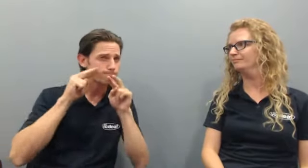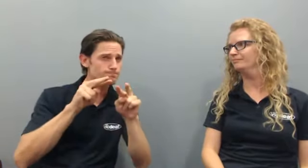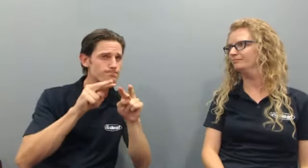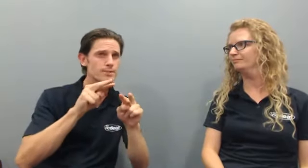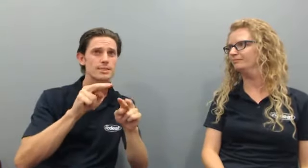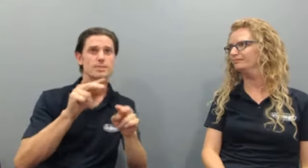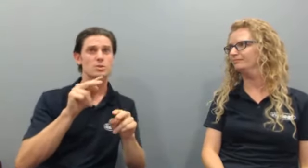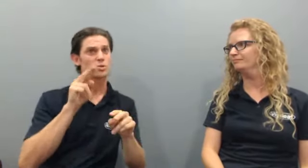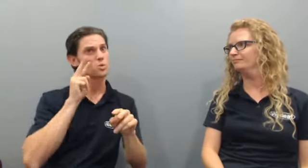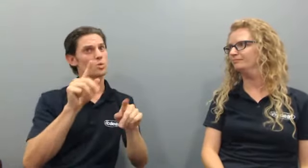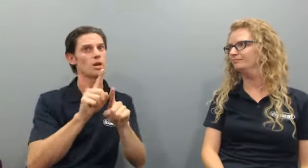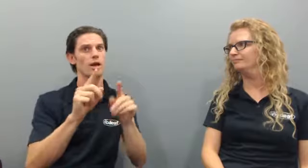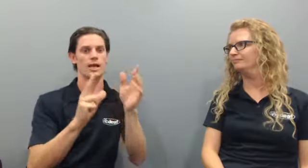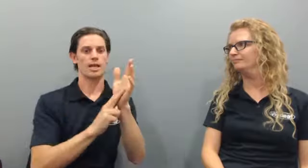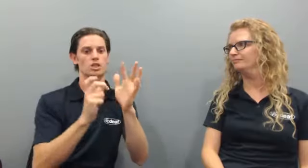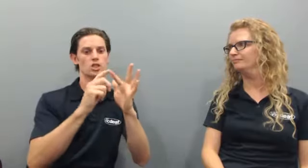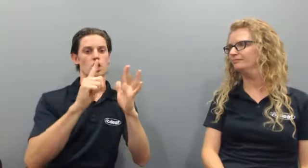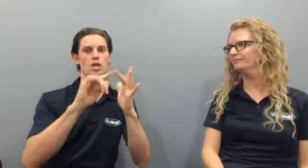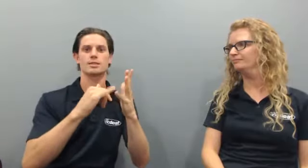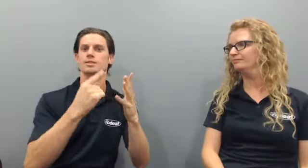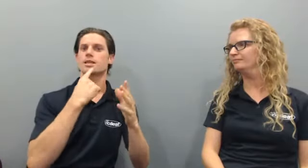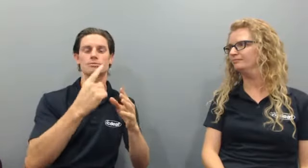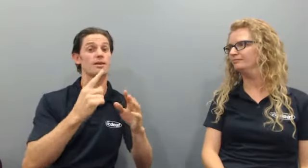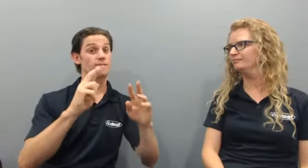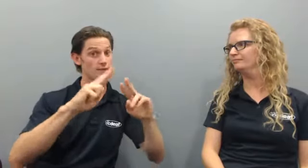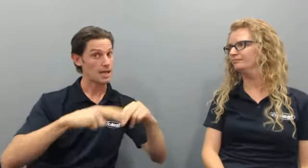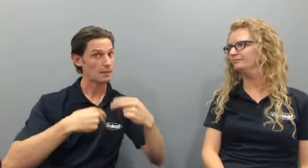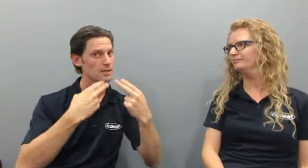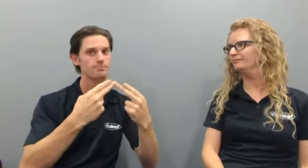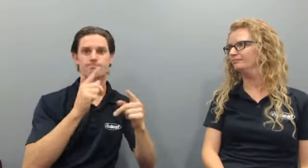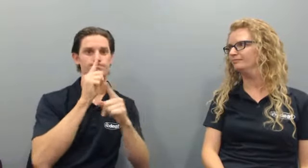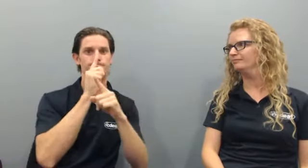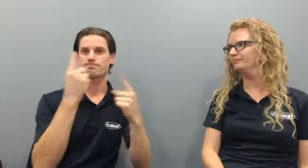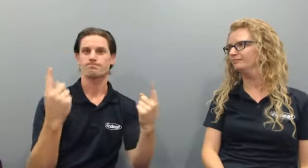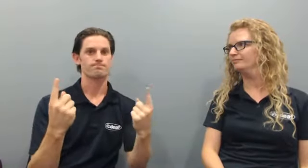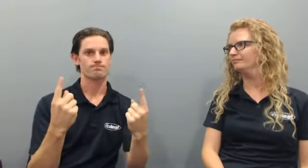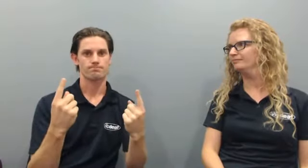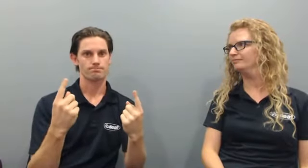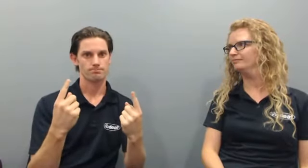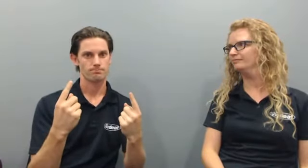what we have noticed, it looks like the NDIS says that no, family